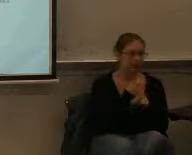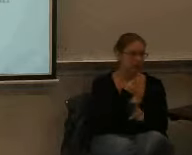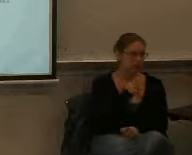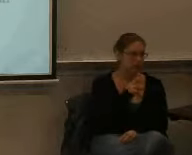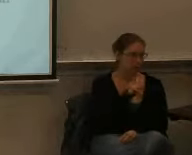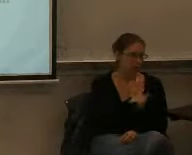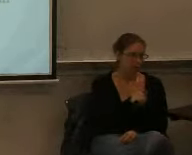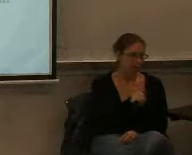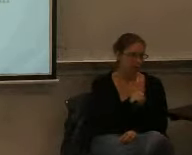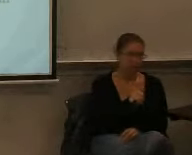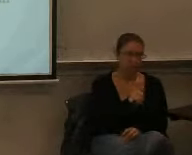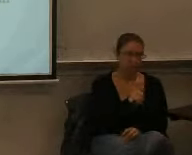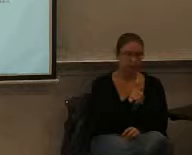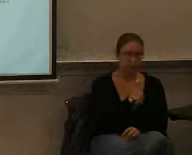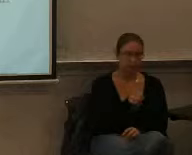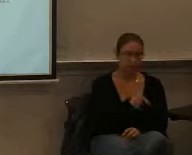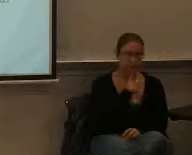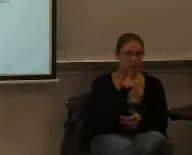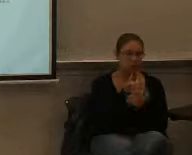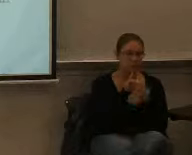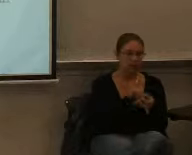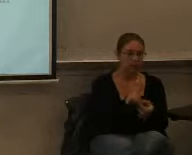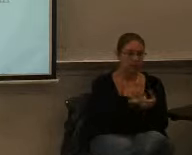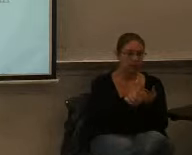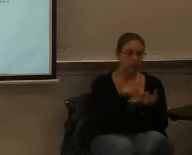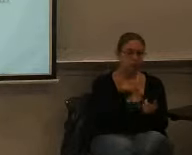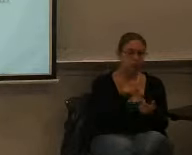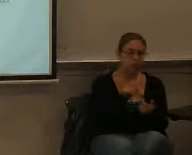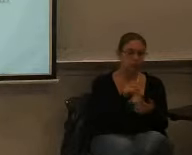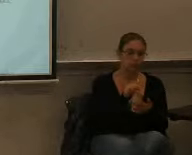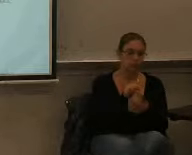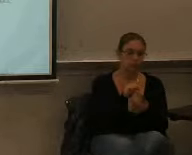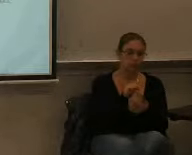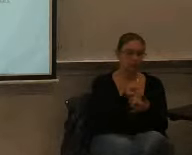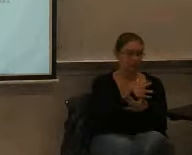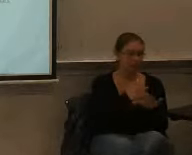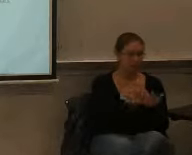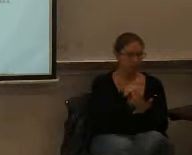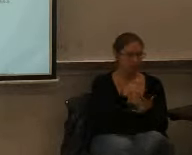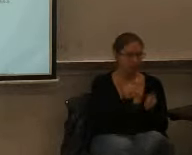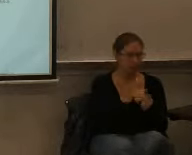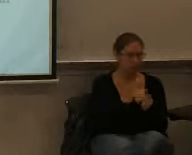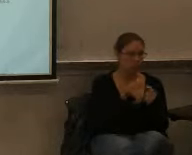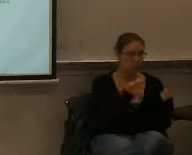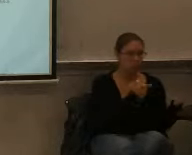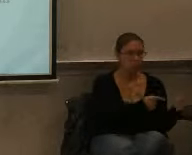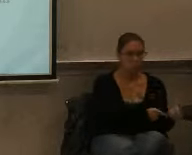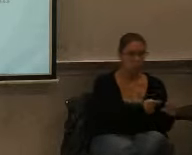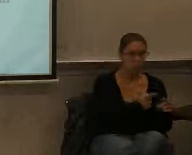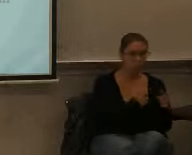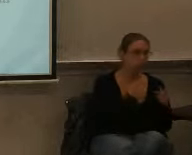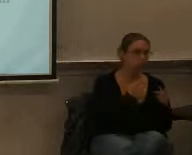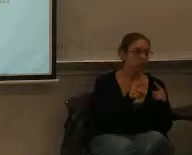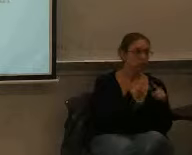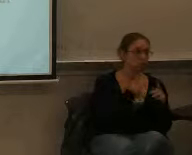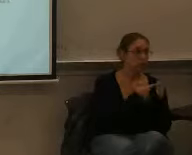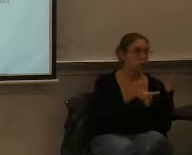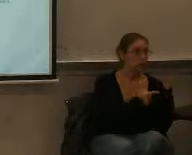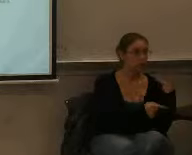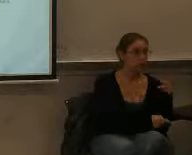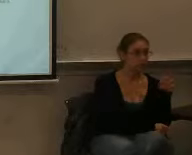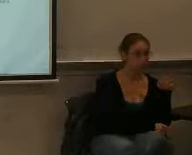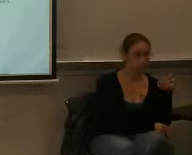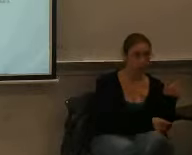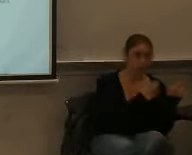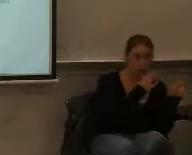prey, and they are related to the interplay between what a predator will eat and